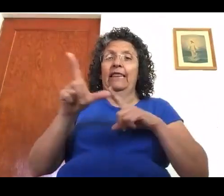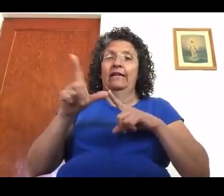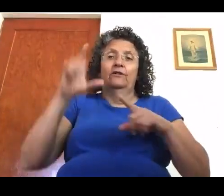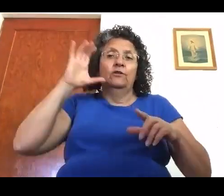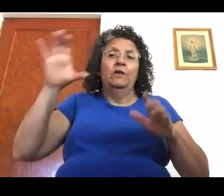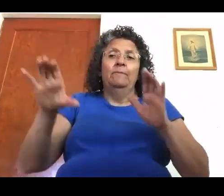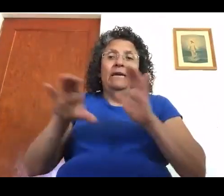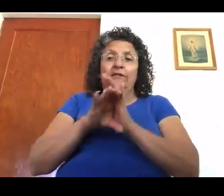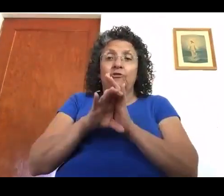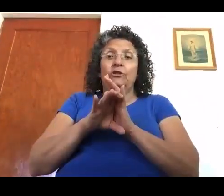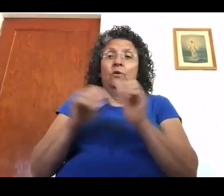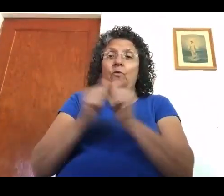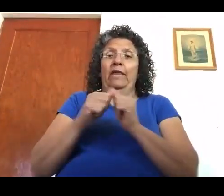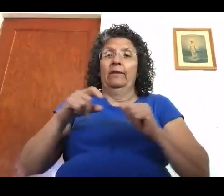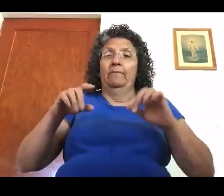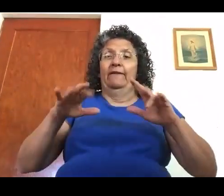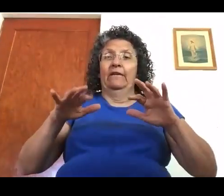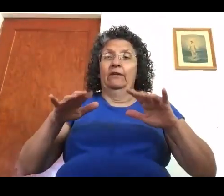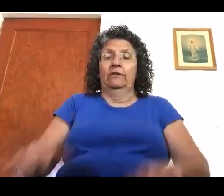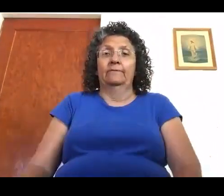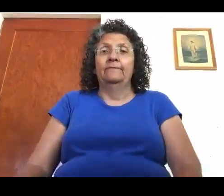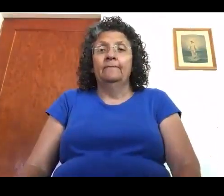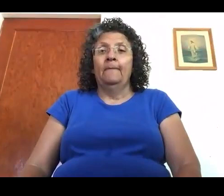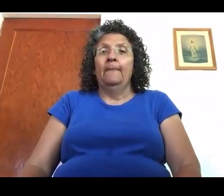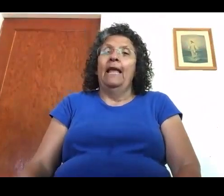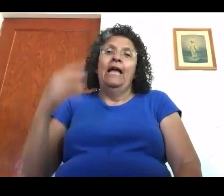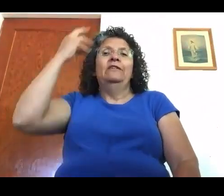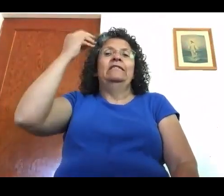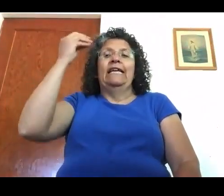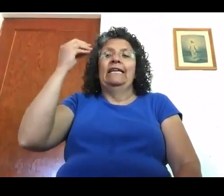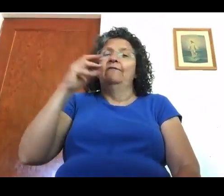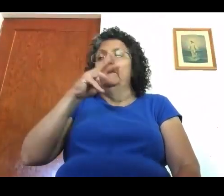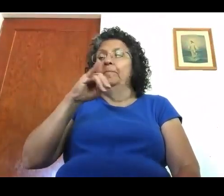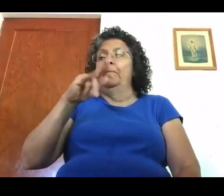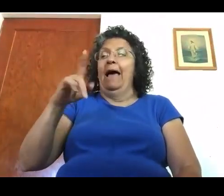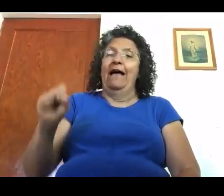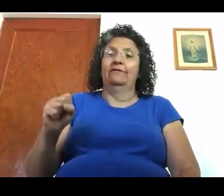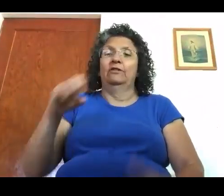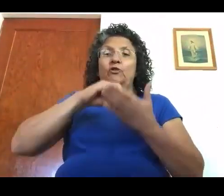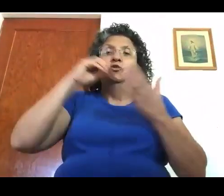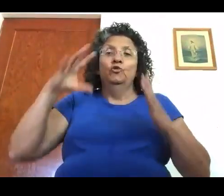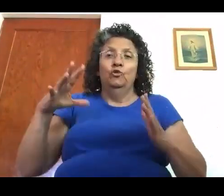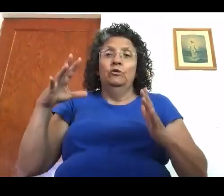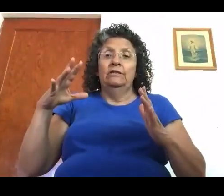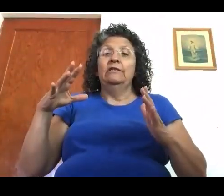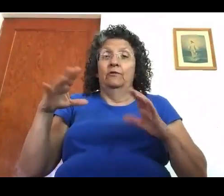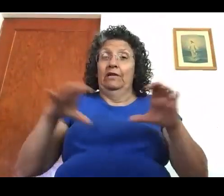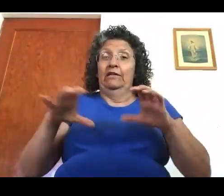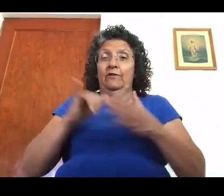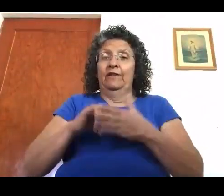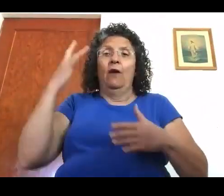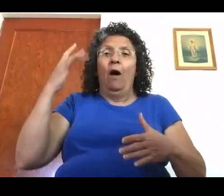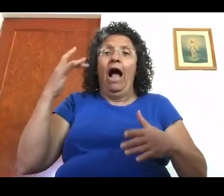always think of my students when I do this, because if I pour out seeds for my